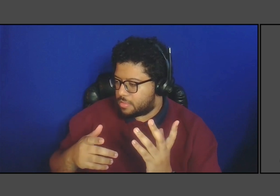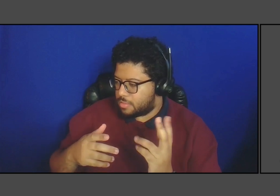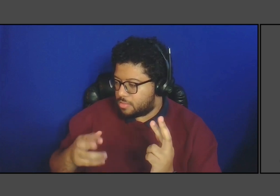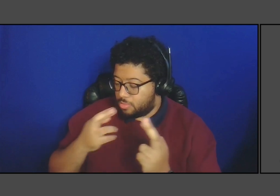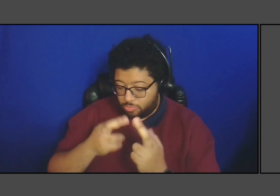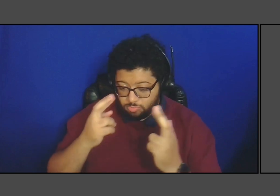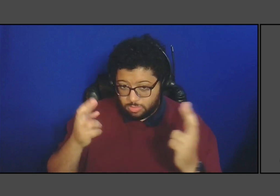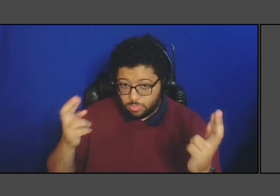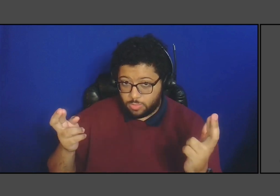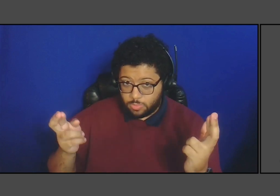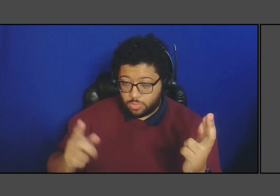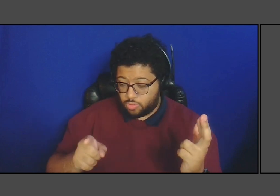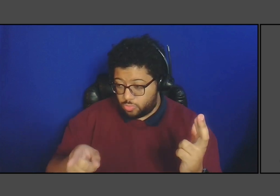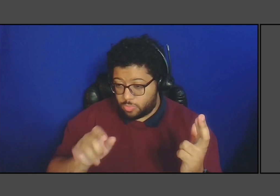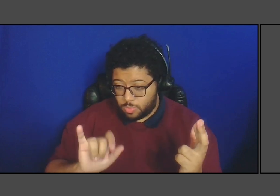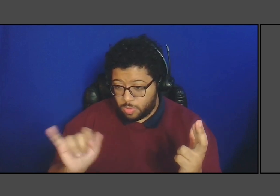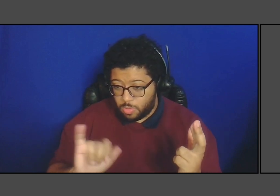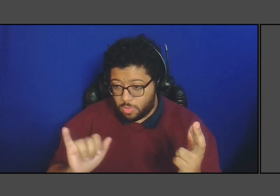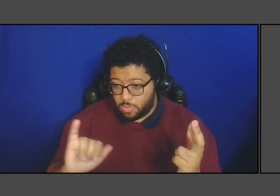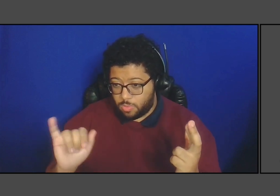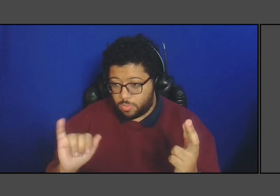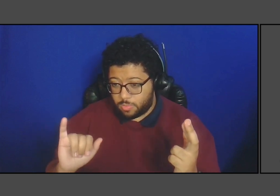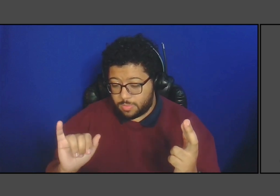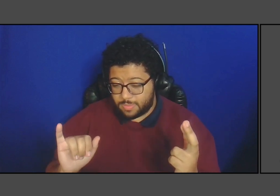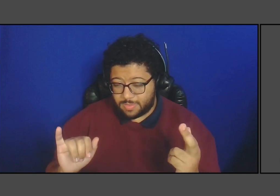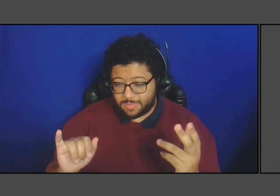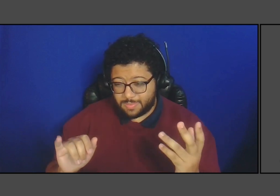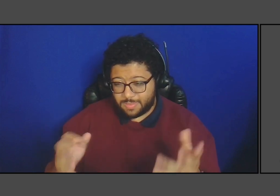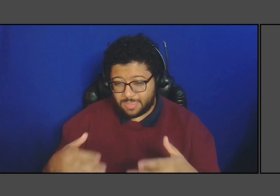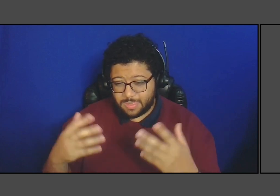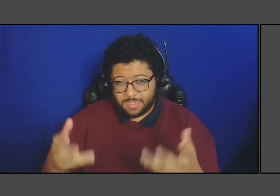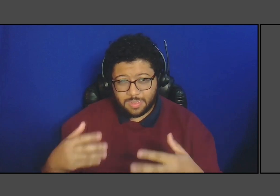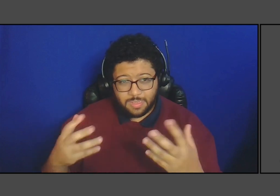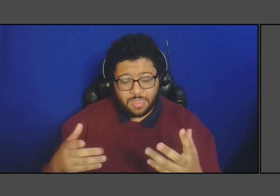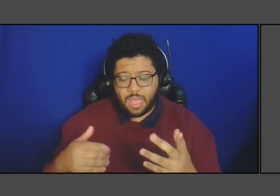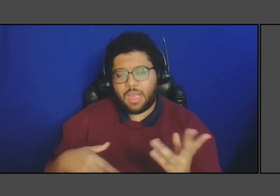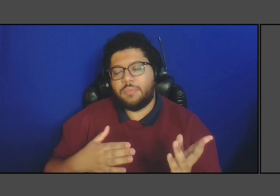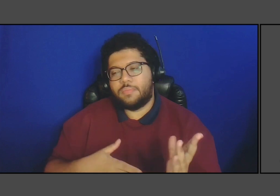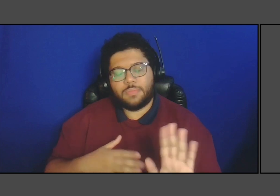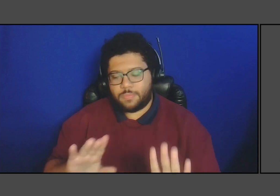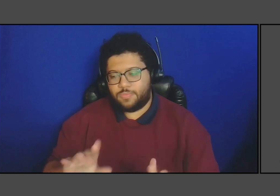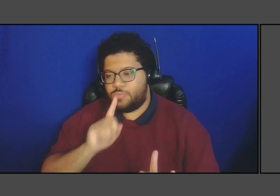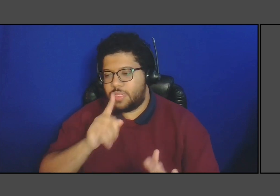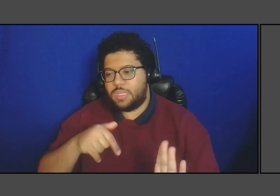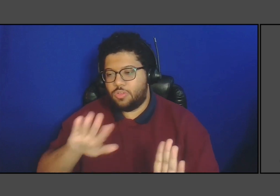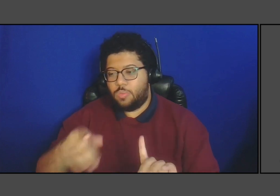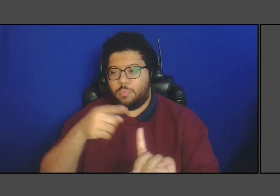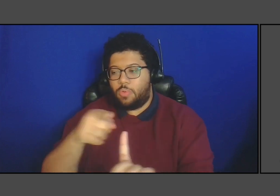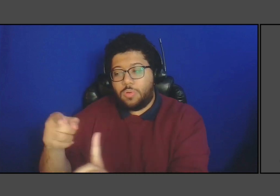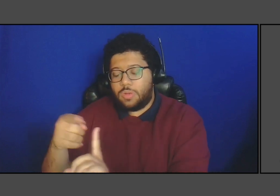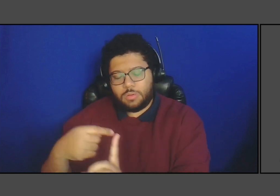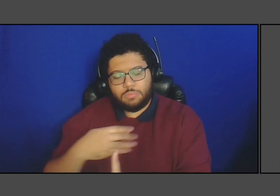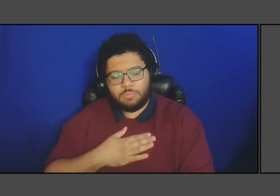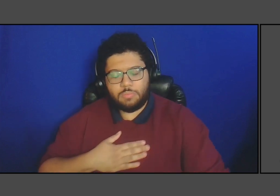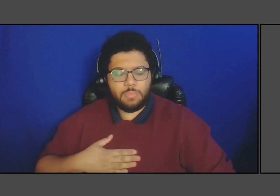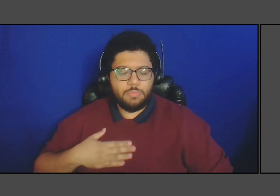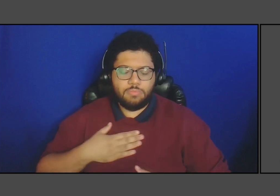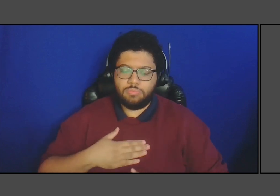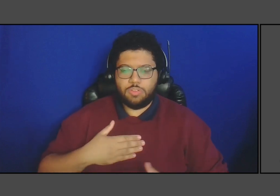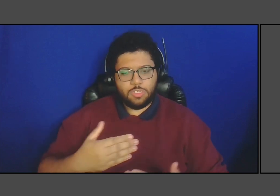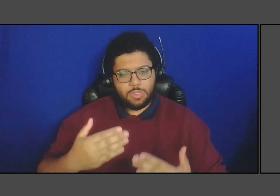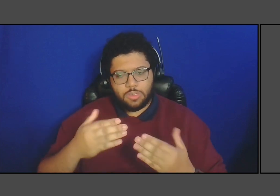having to counter a dominant narrative. And I'm so glad that you made that point. But was also just thinking about